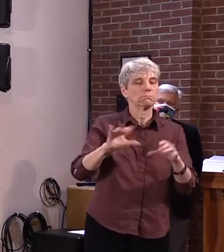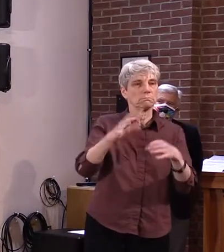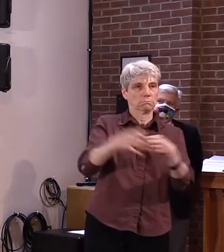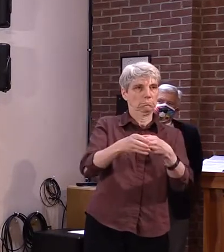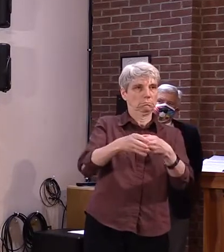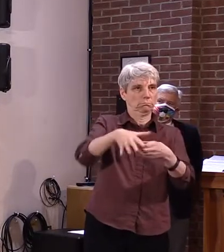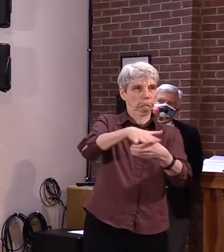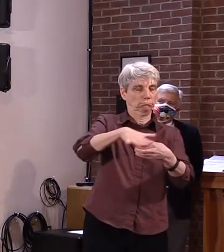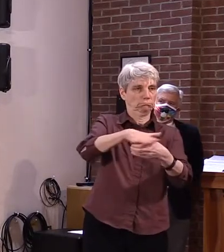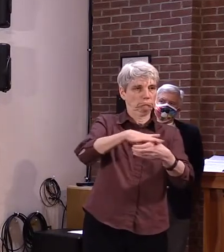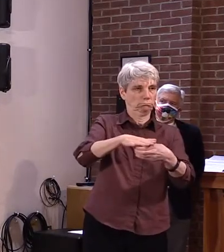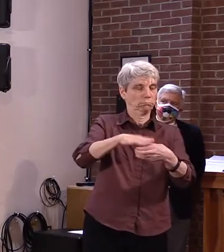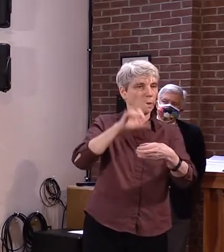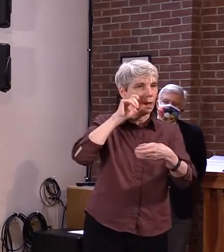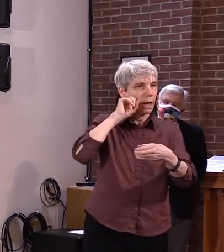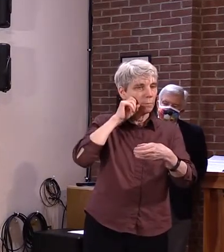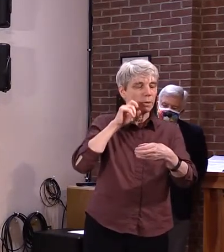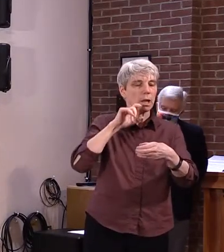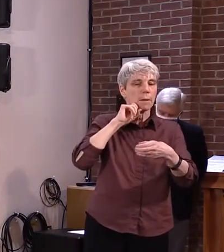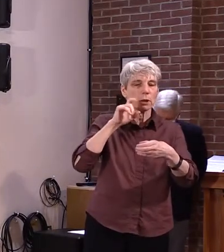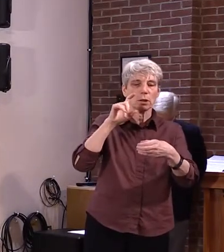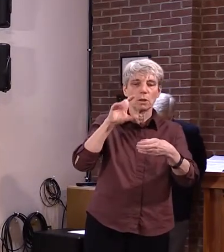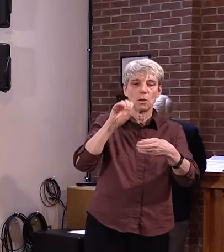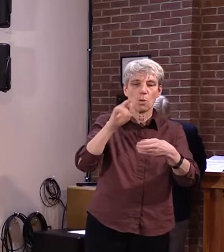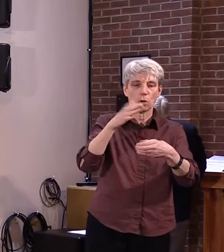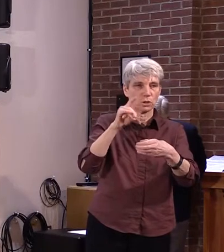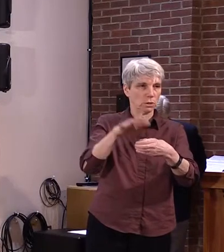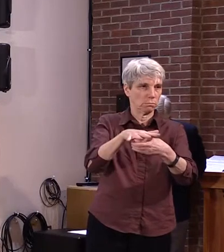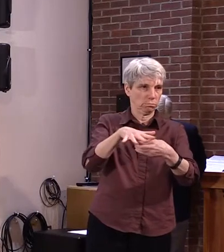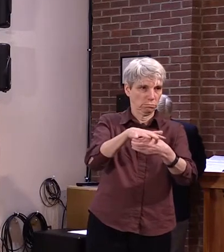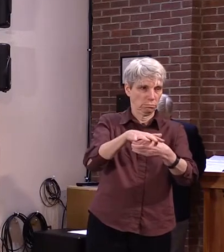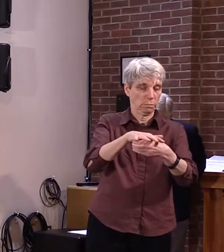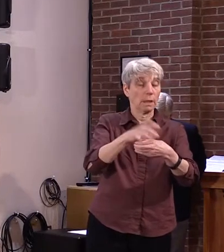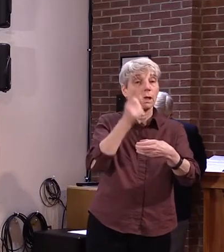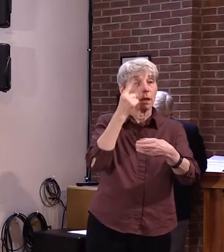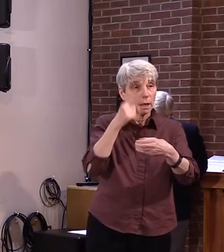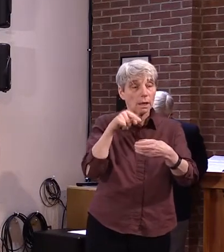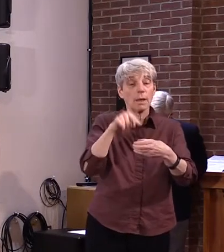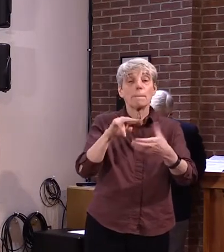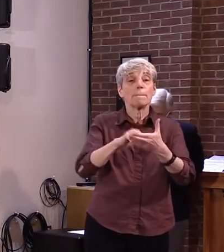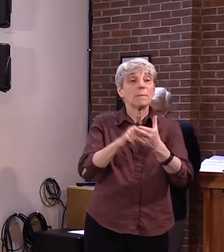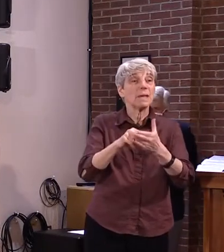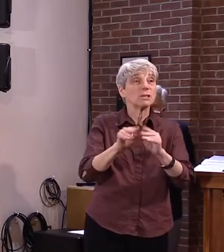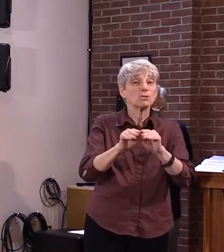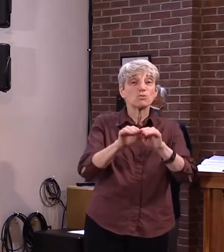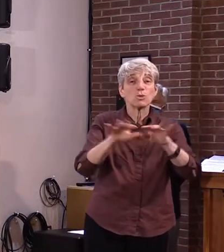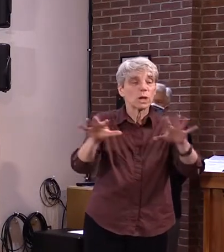said yesterday, I want to emphasize once again, there is no known risk to the public.